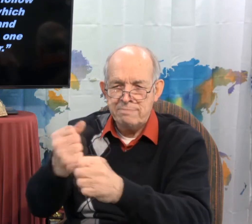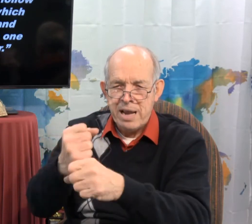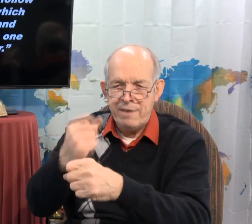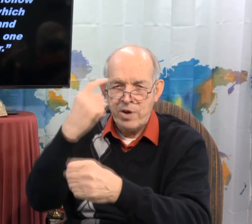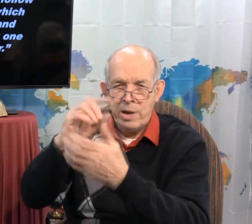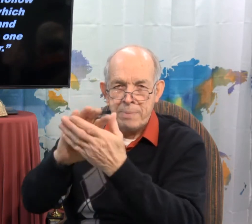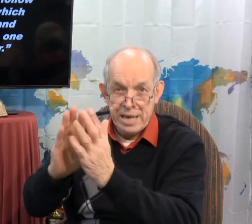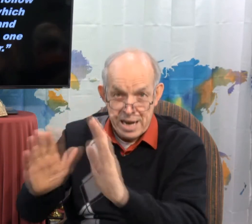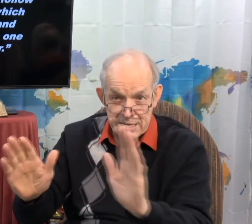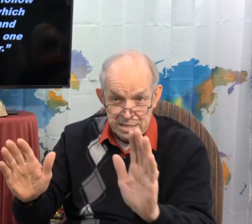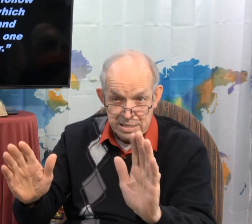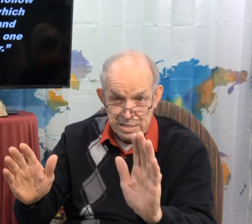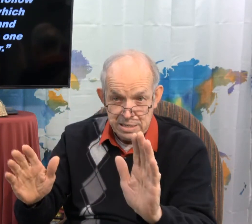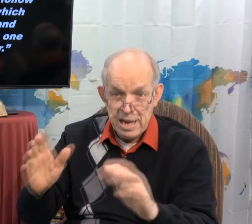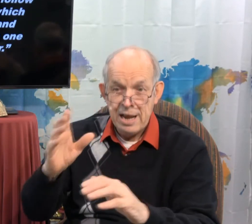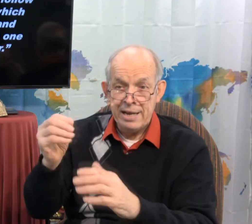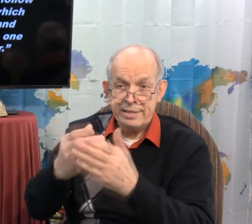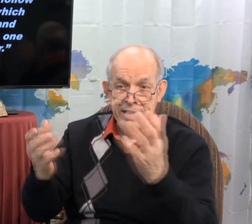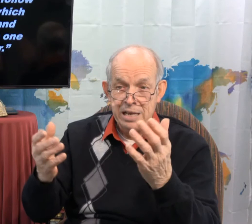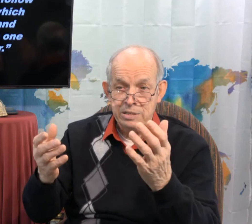make men eat, and the things